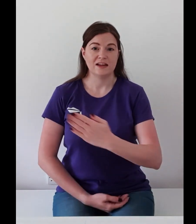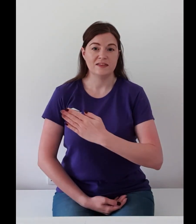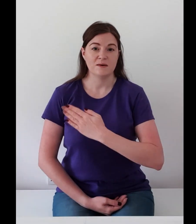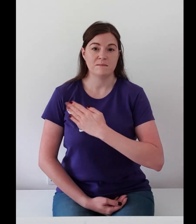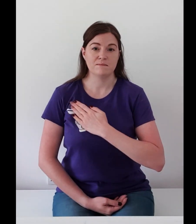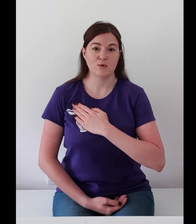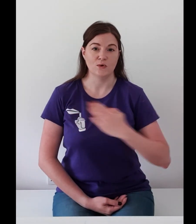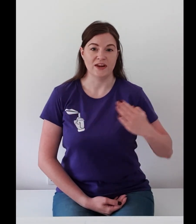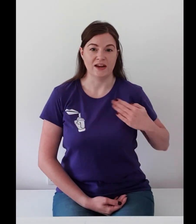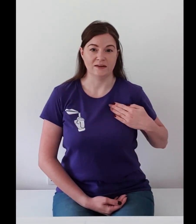In the morning.